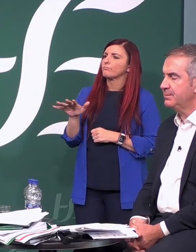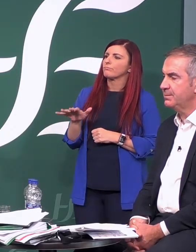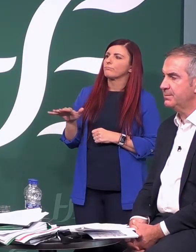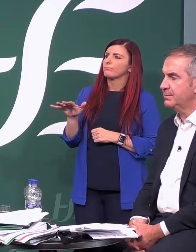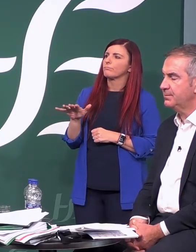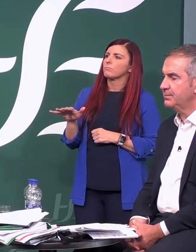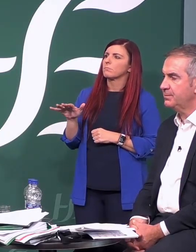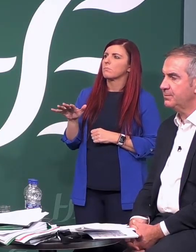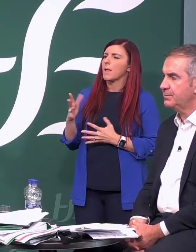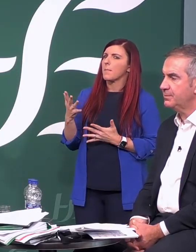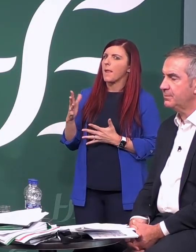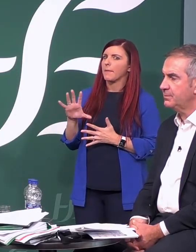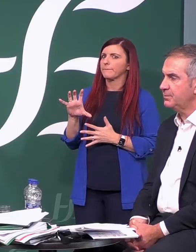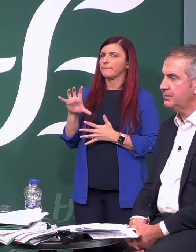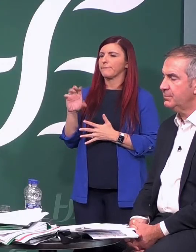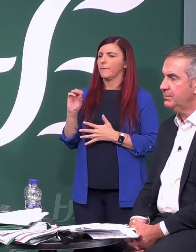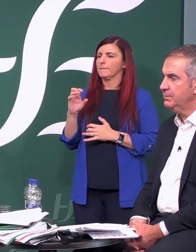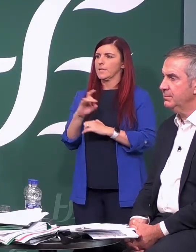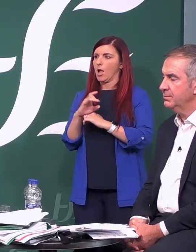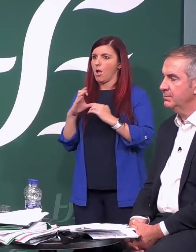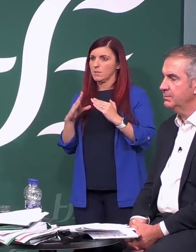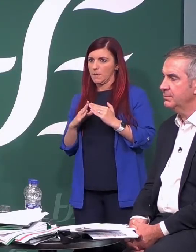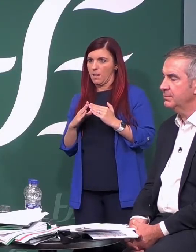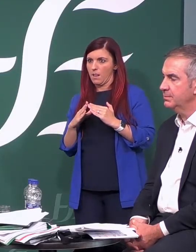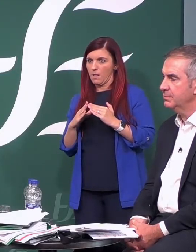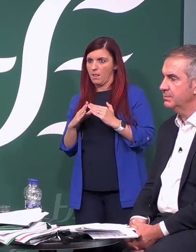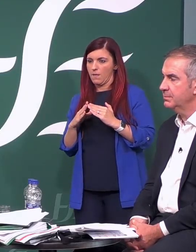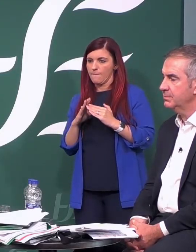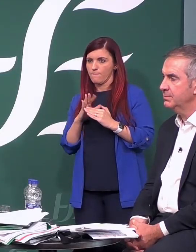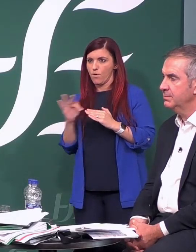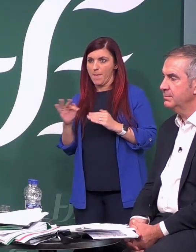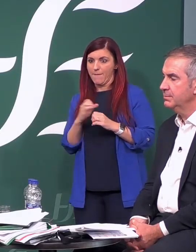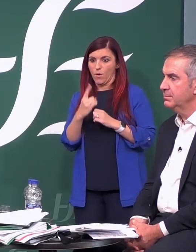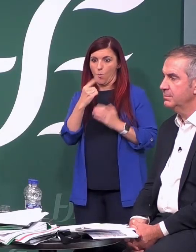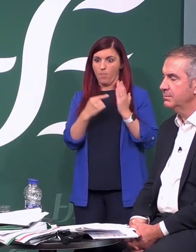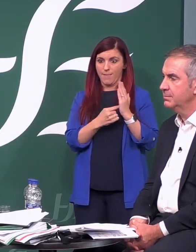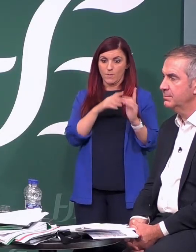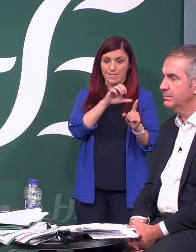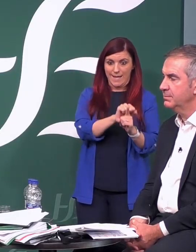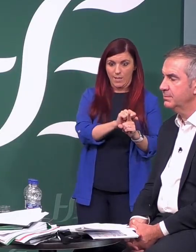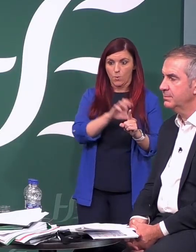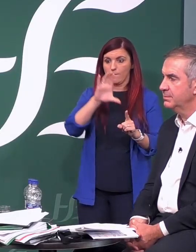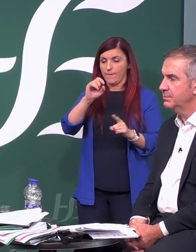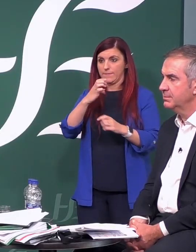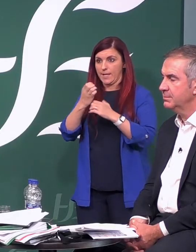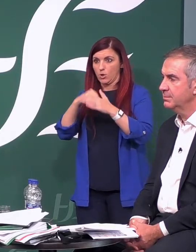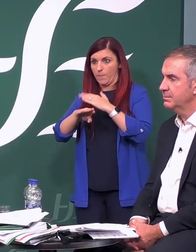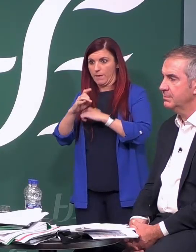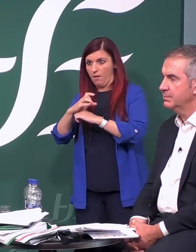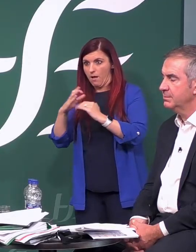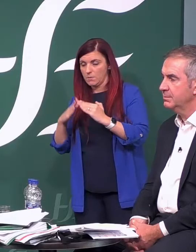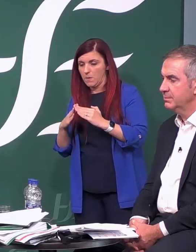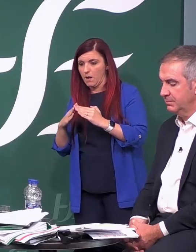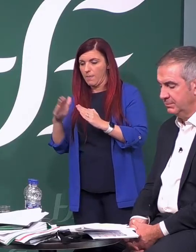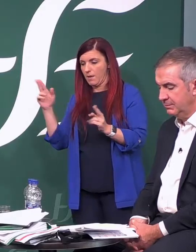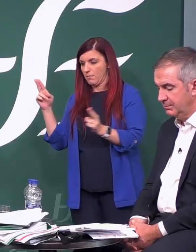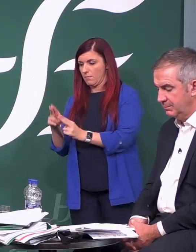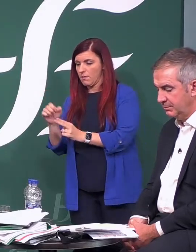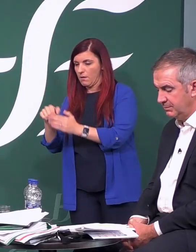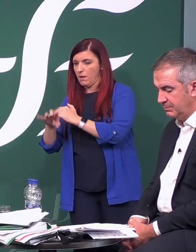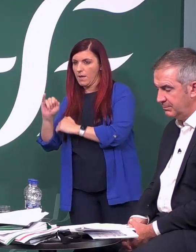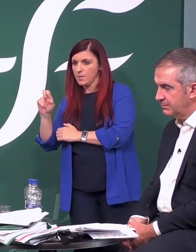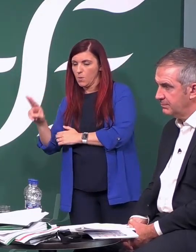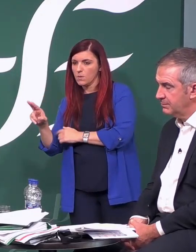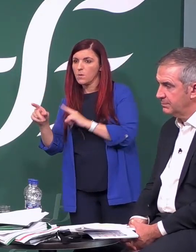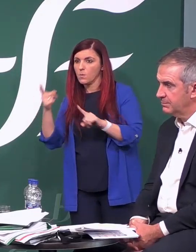30 to 50 hospitalizations for every 1,000 cases, and then 3 to 5 in intensive care requirements for every 1,000 cases. And we've seen